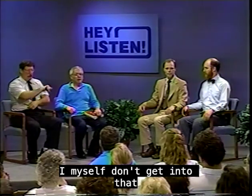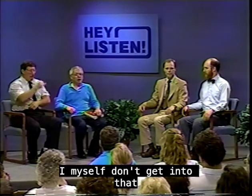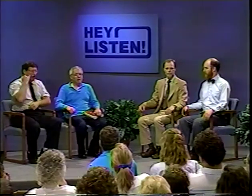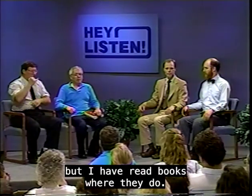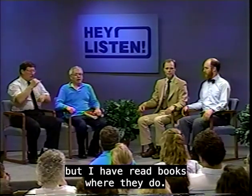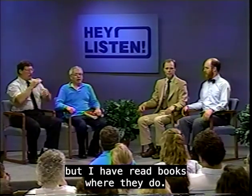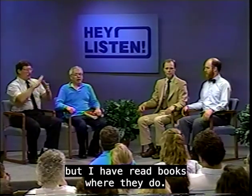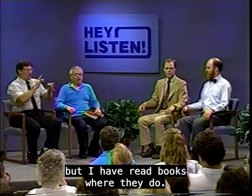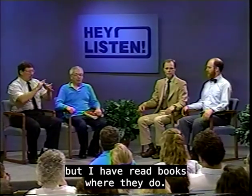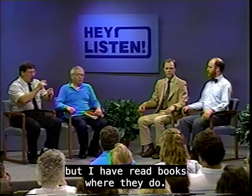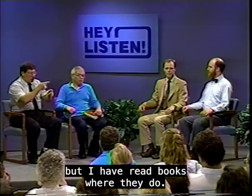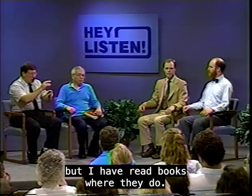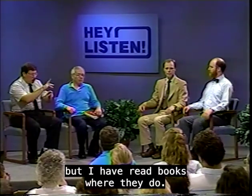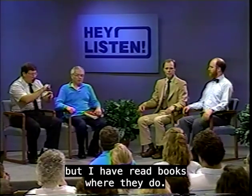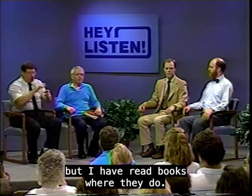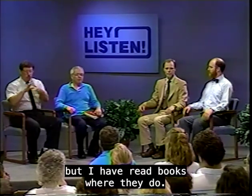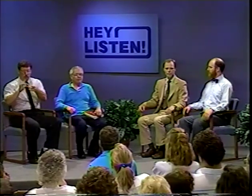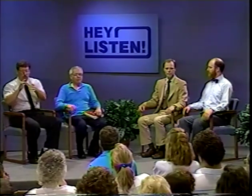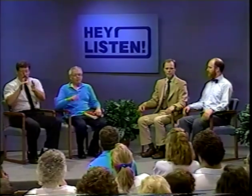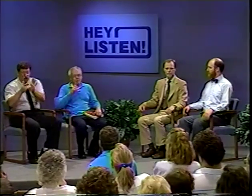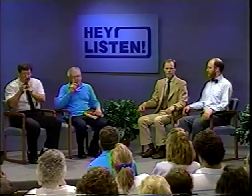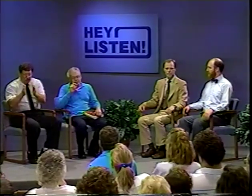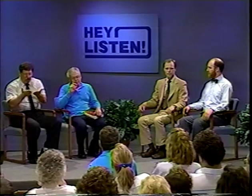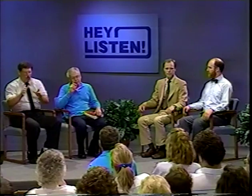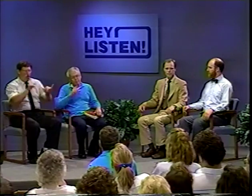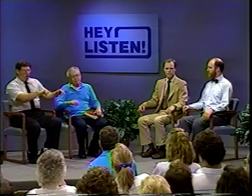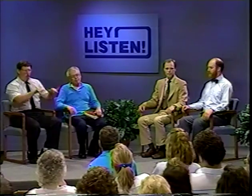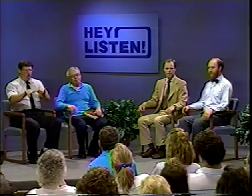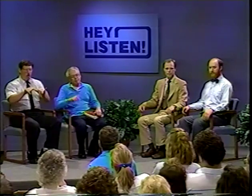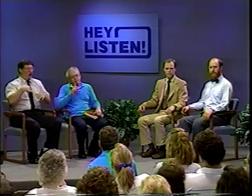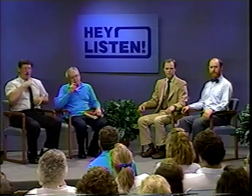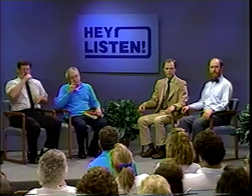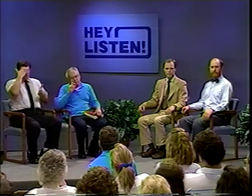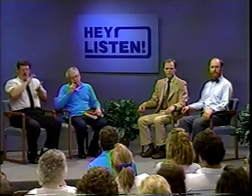other, but I have read books where they do.